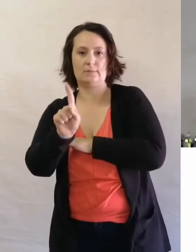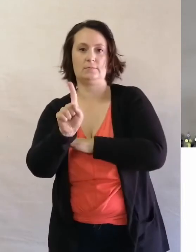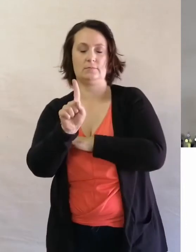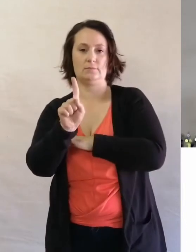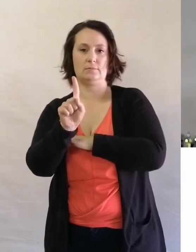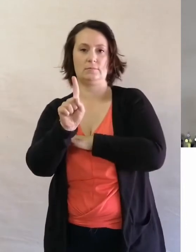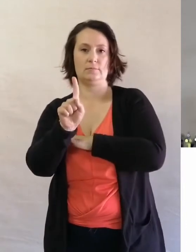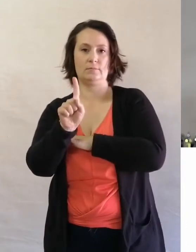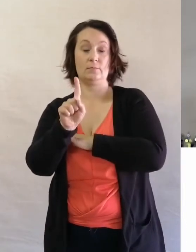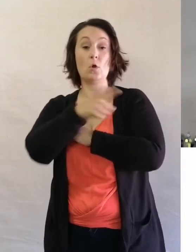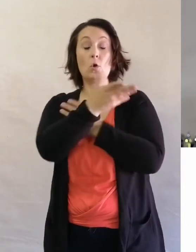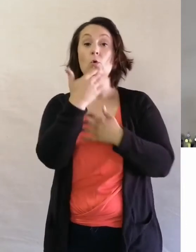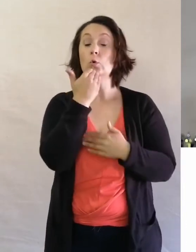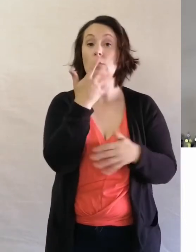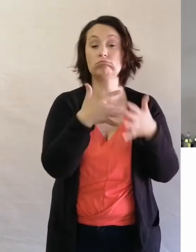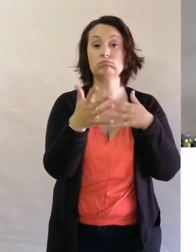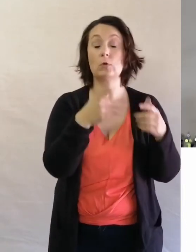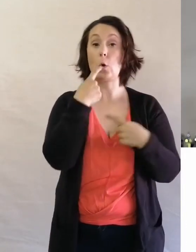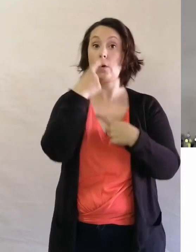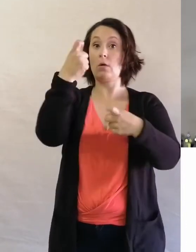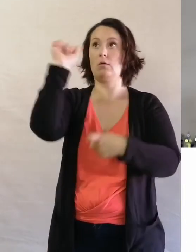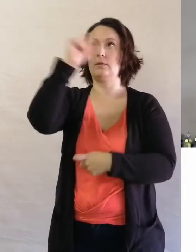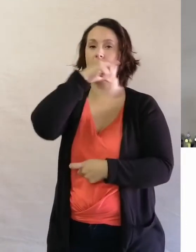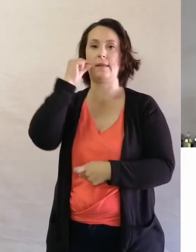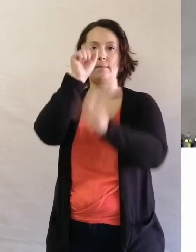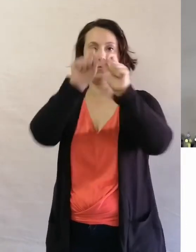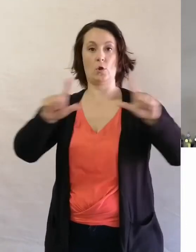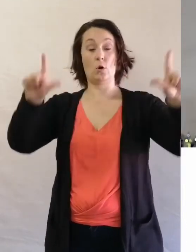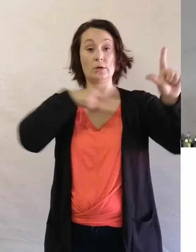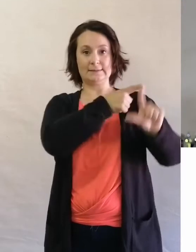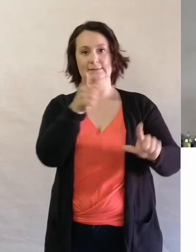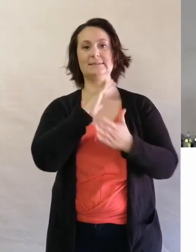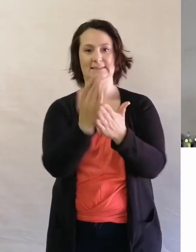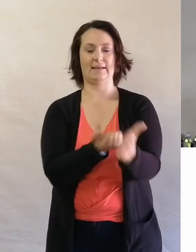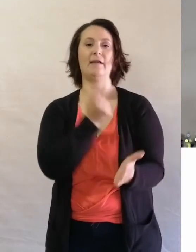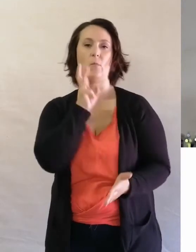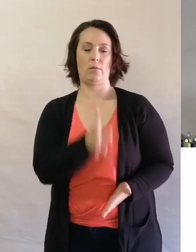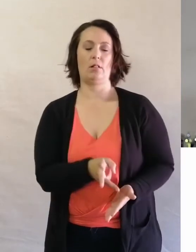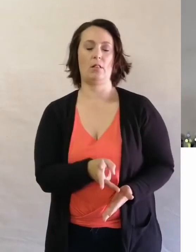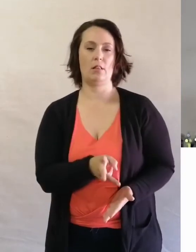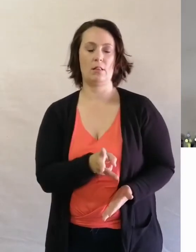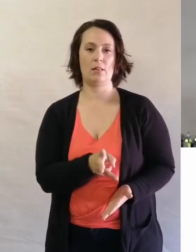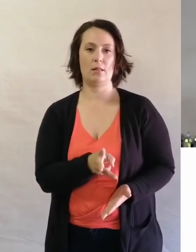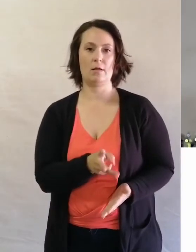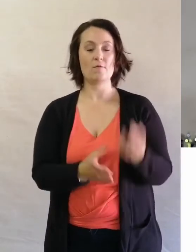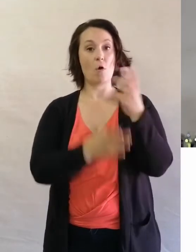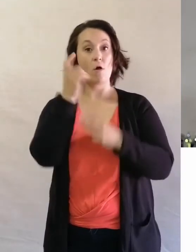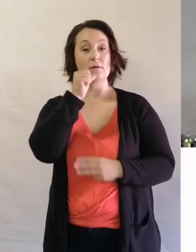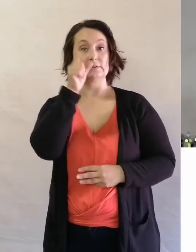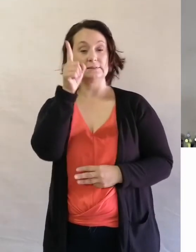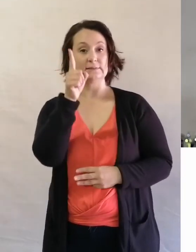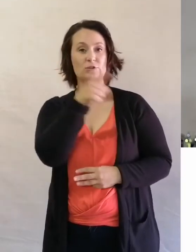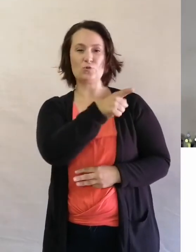Whoever calls on the name of the Lord will be saved. If you're sitting watching here today, and God's been saying, yeah, the